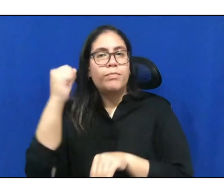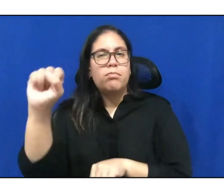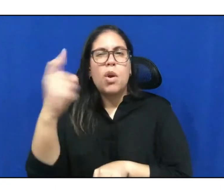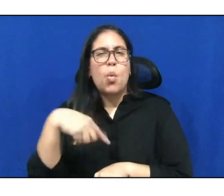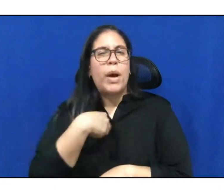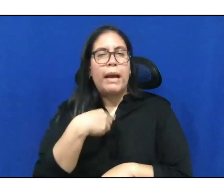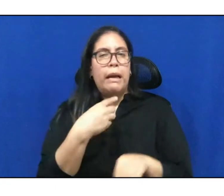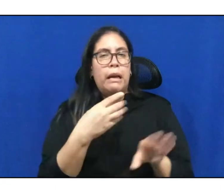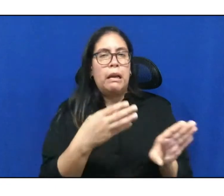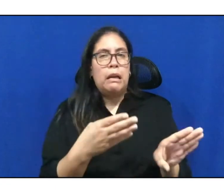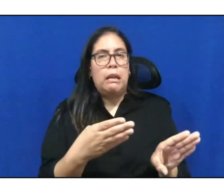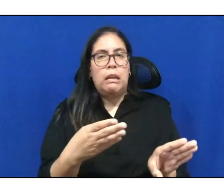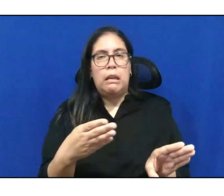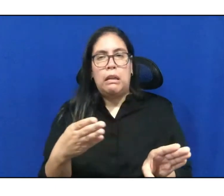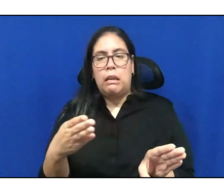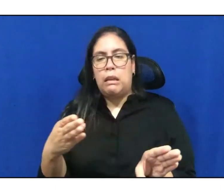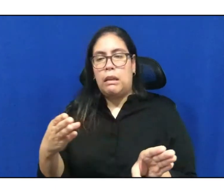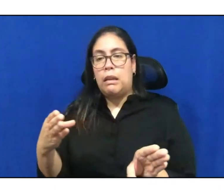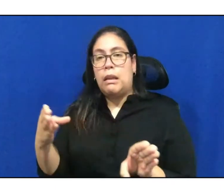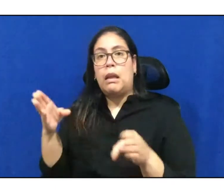new phase, right? But I think